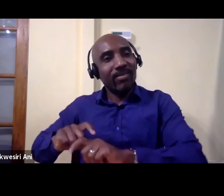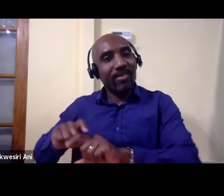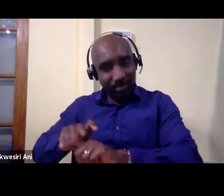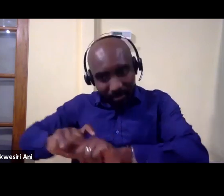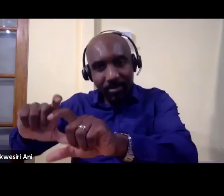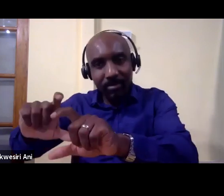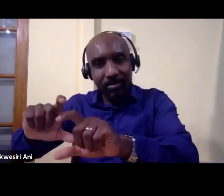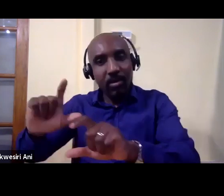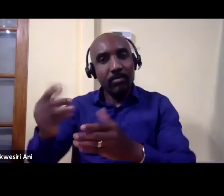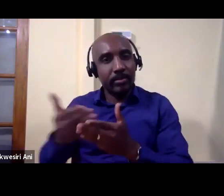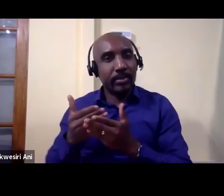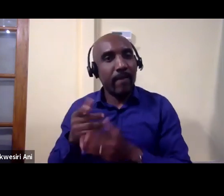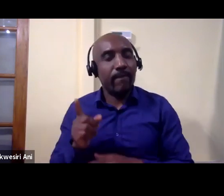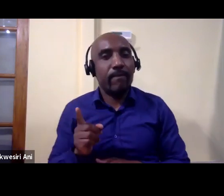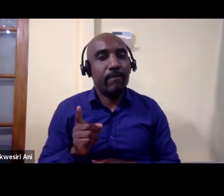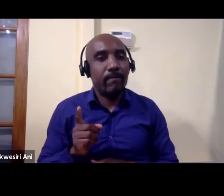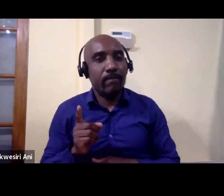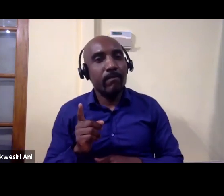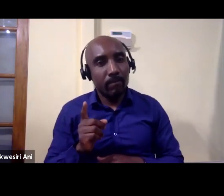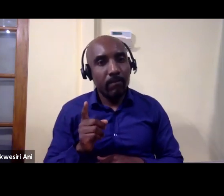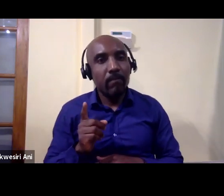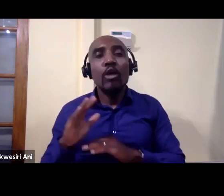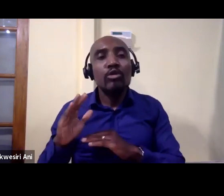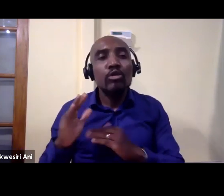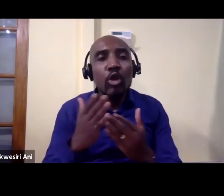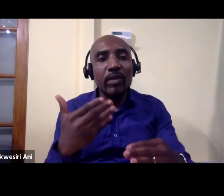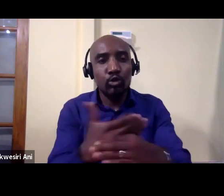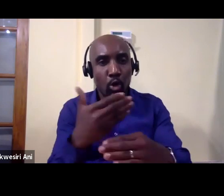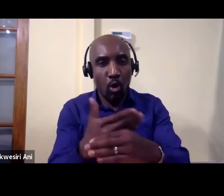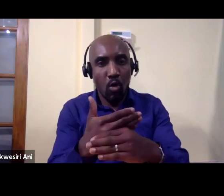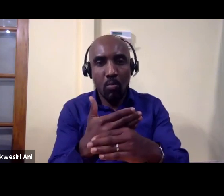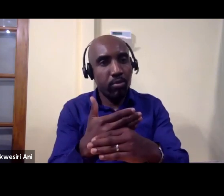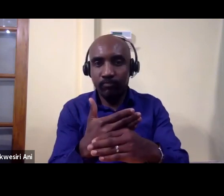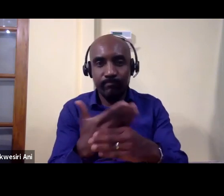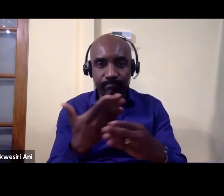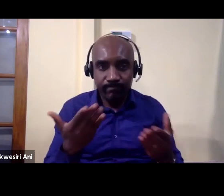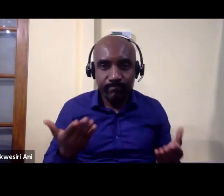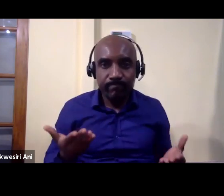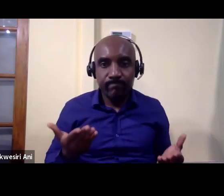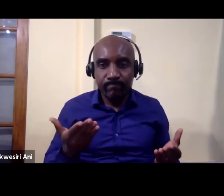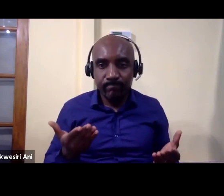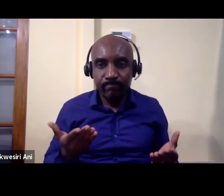that in manual jobs and service jobs, which are disproportionately,